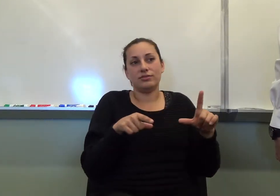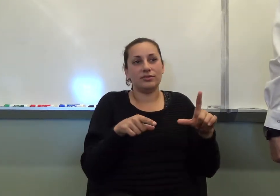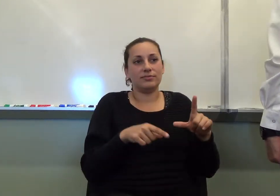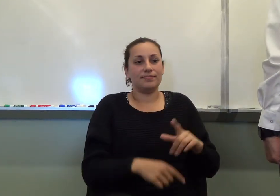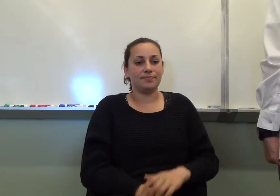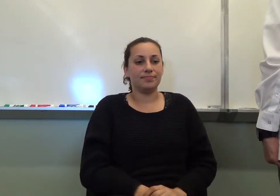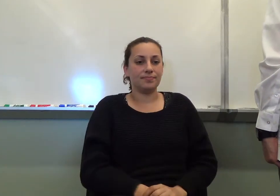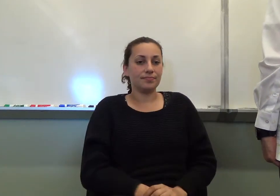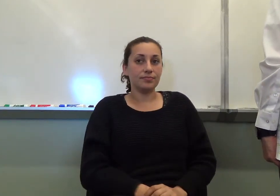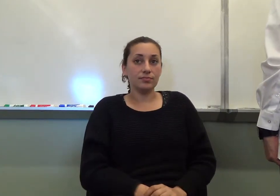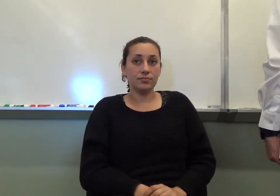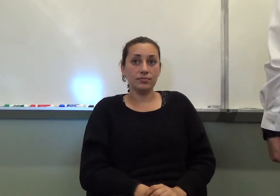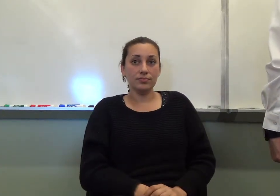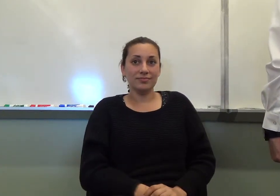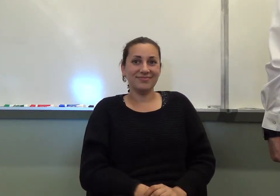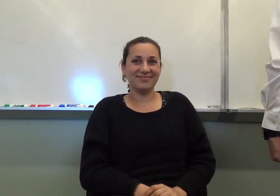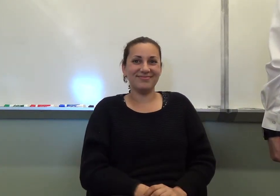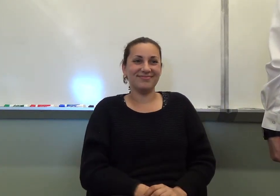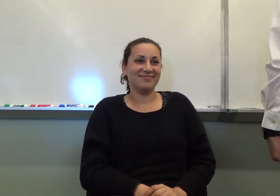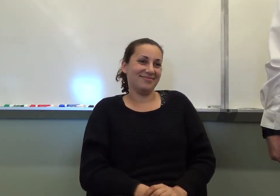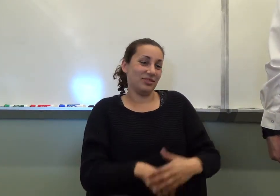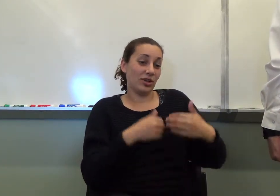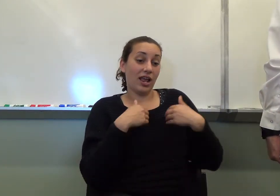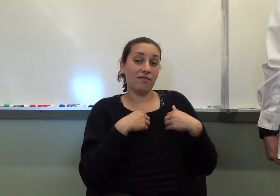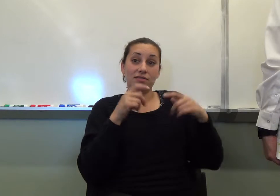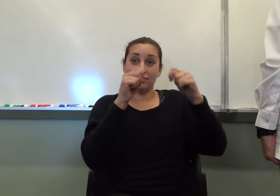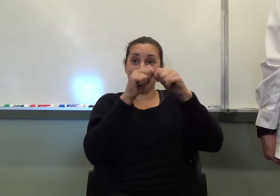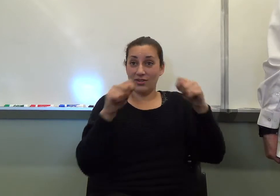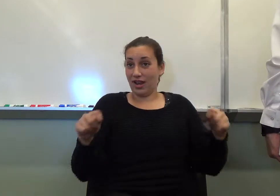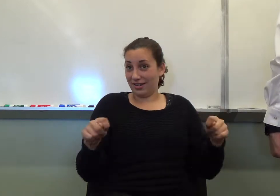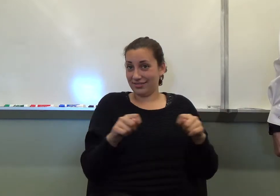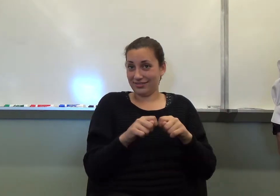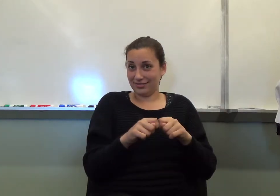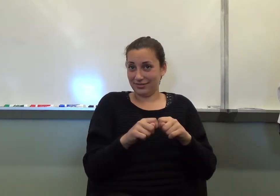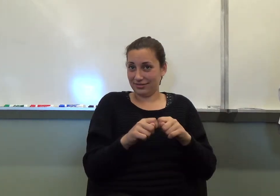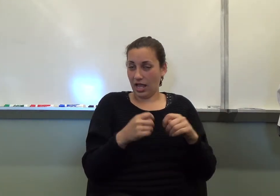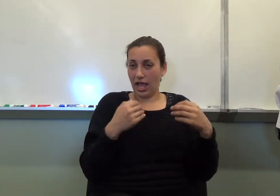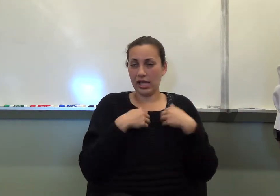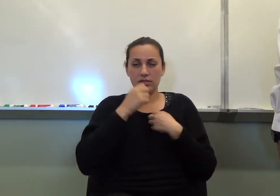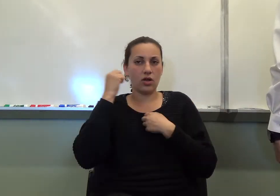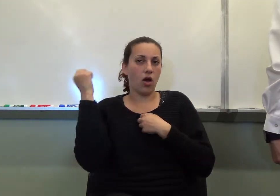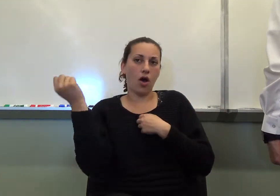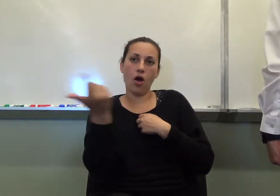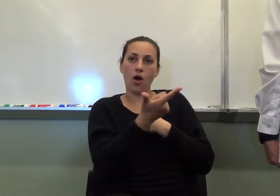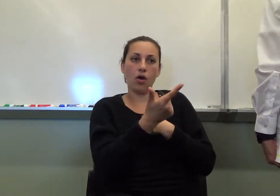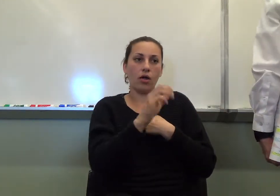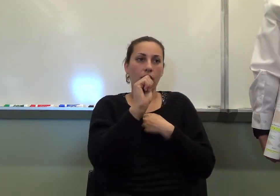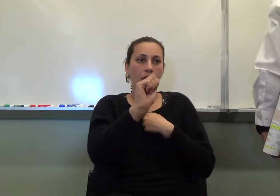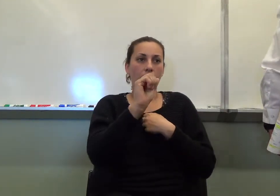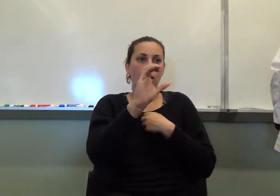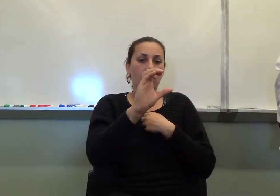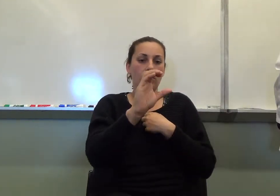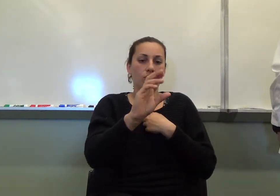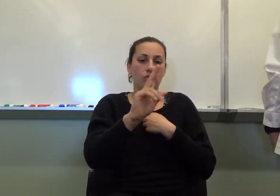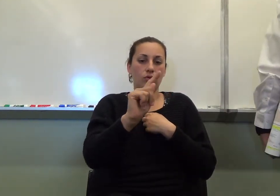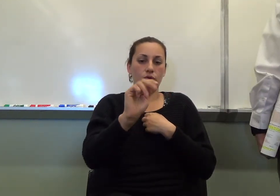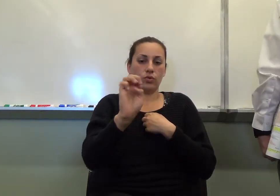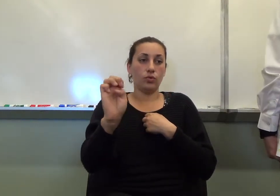Now, you can have a triangle that has nothing but acute angles in it. Acute angles are angles, of course, that are less than 90.